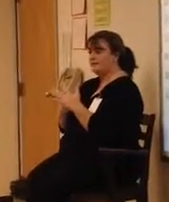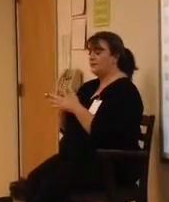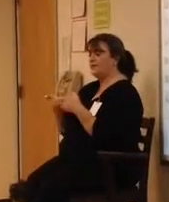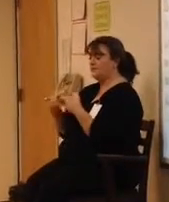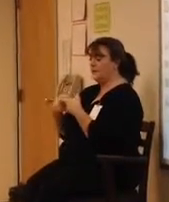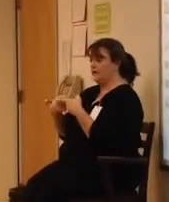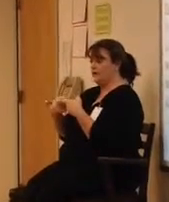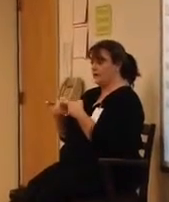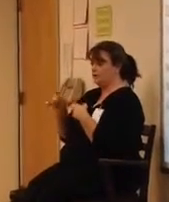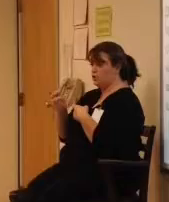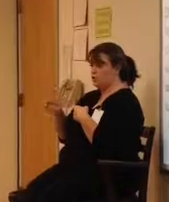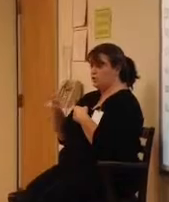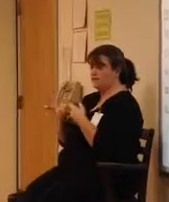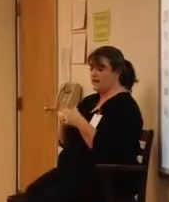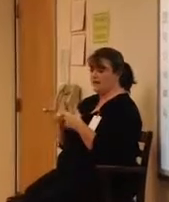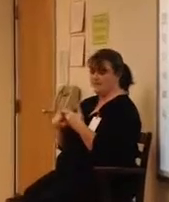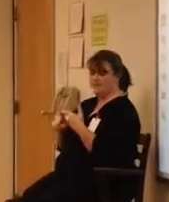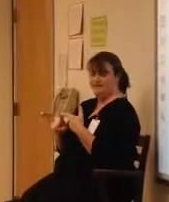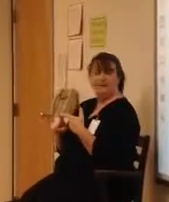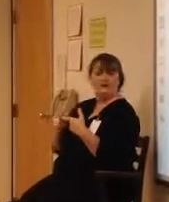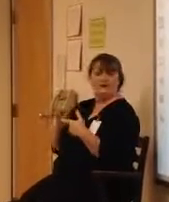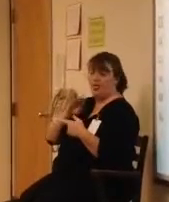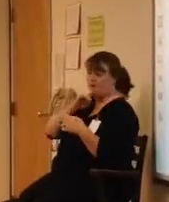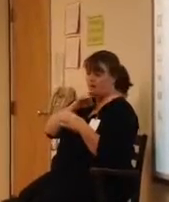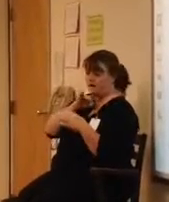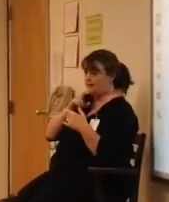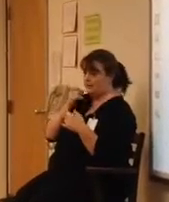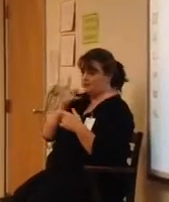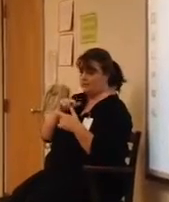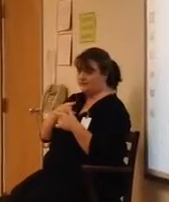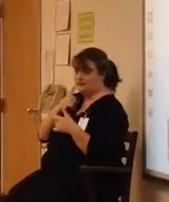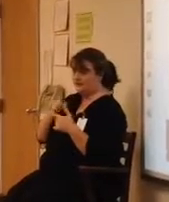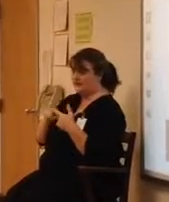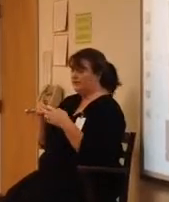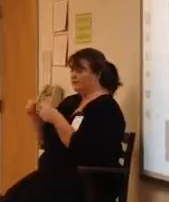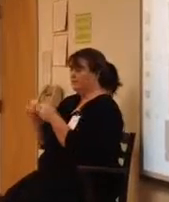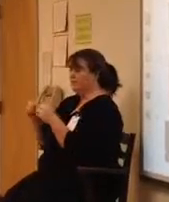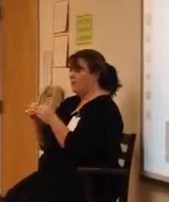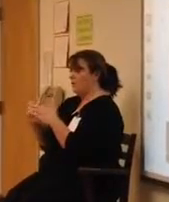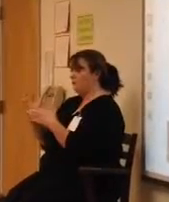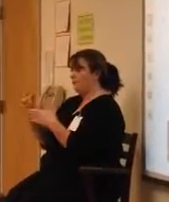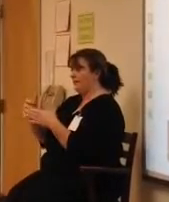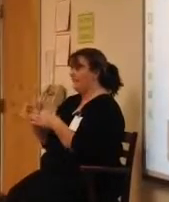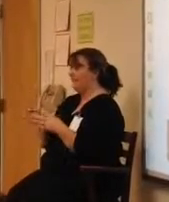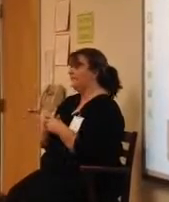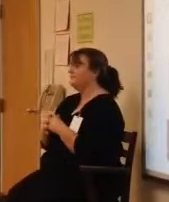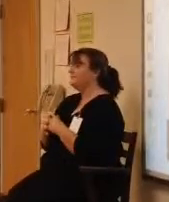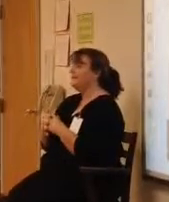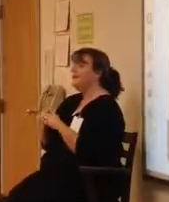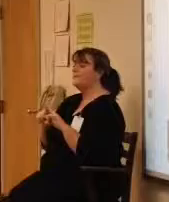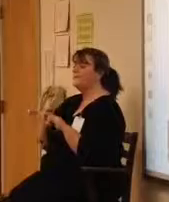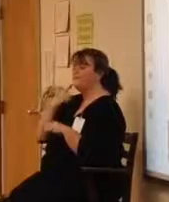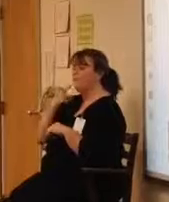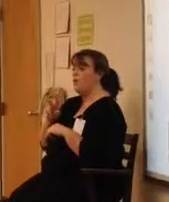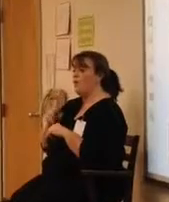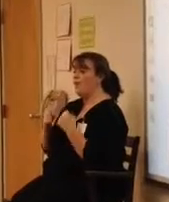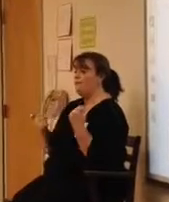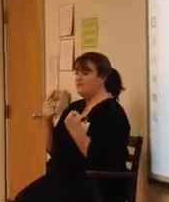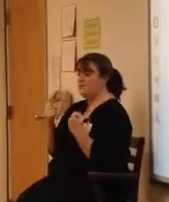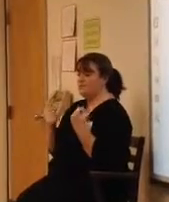like a Tesla or a Fisker, those are going to be a little more on the expensive price range. But for a vehicle that would be